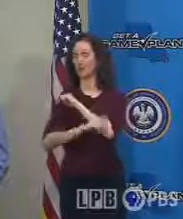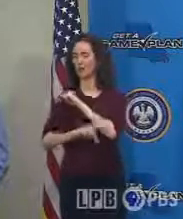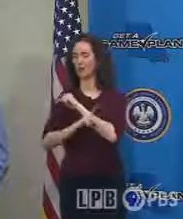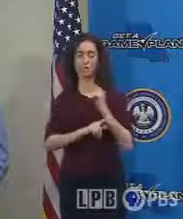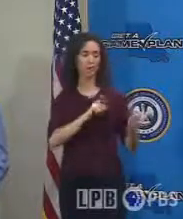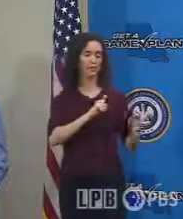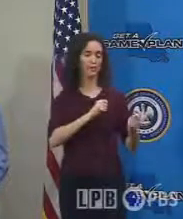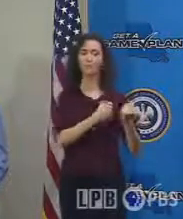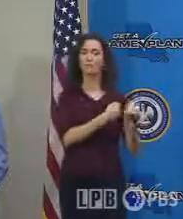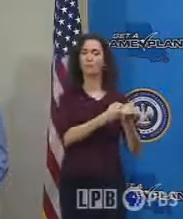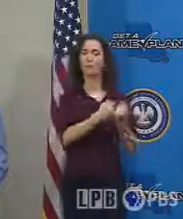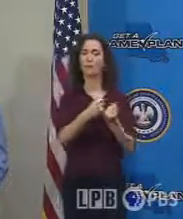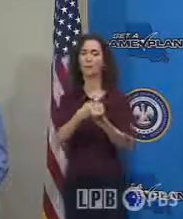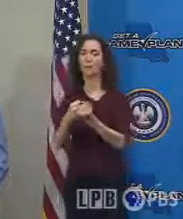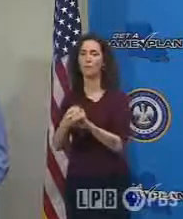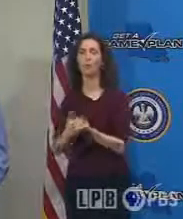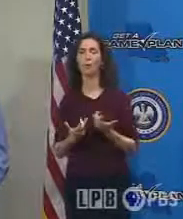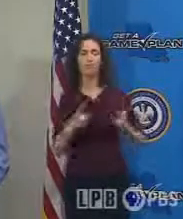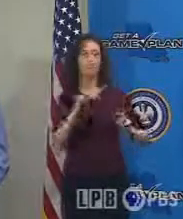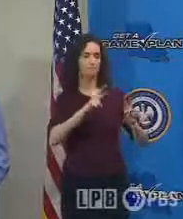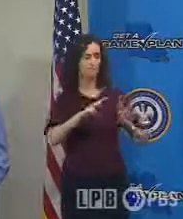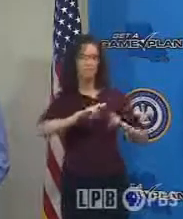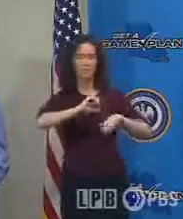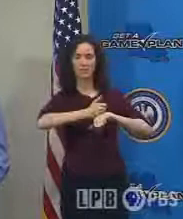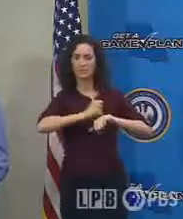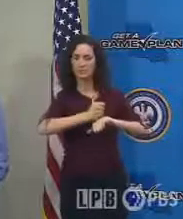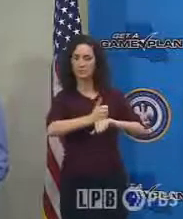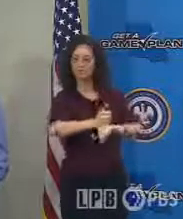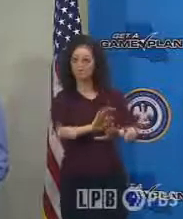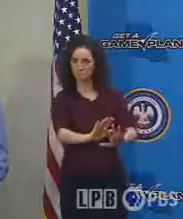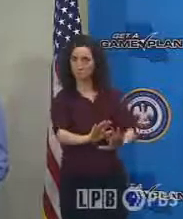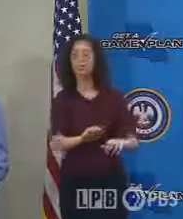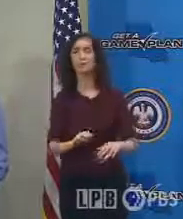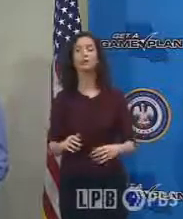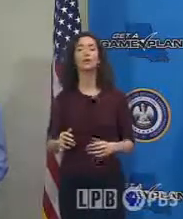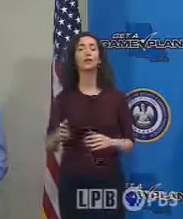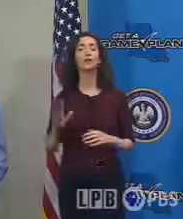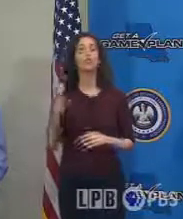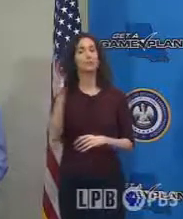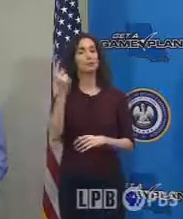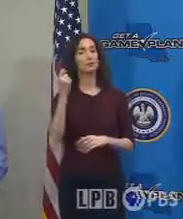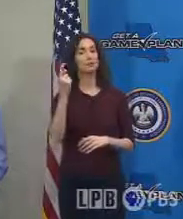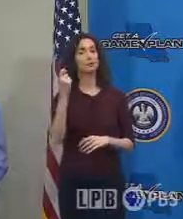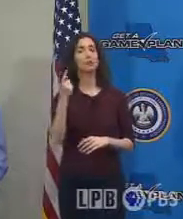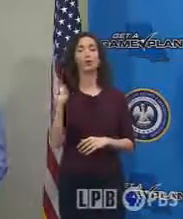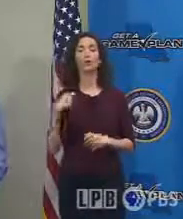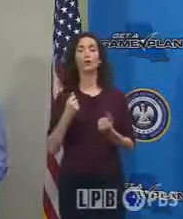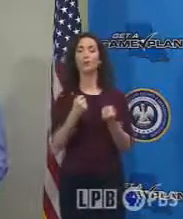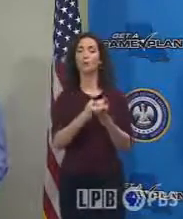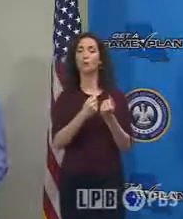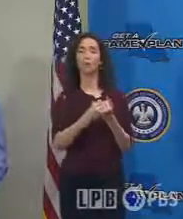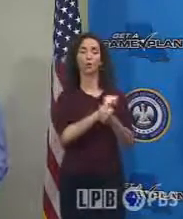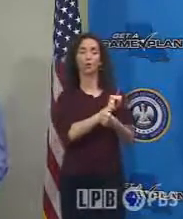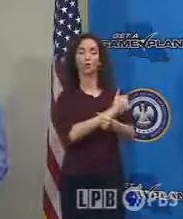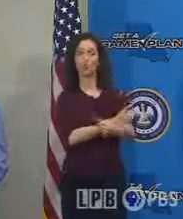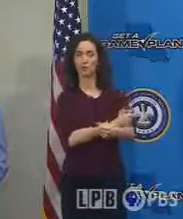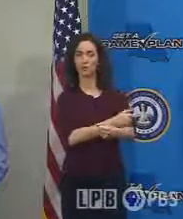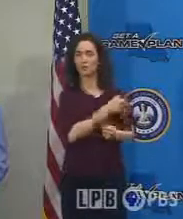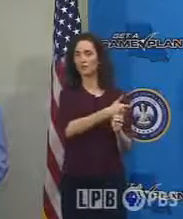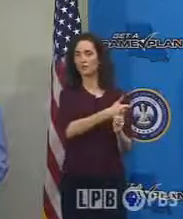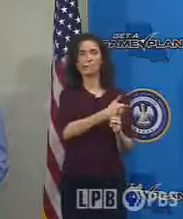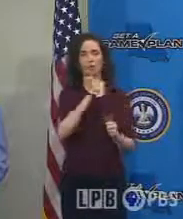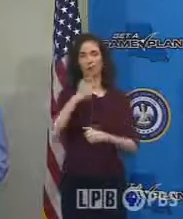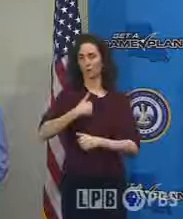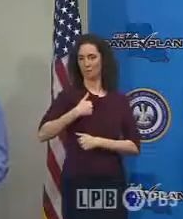enforcement with roving and static security. And we take our cues, because we're supporting civilian authority, we work with local